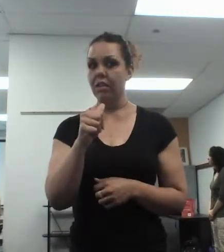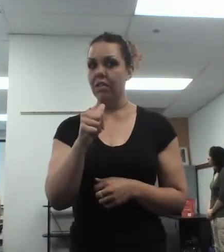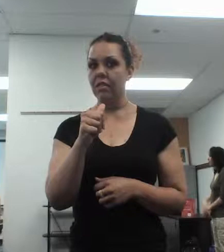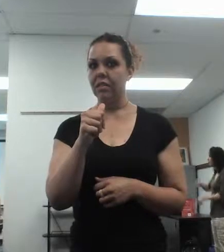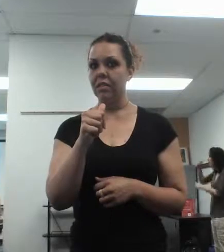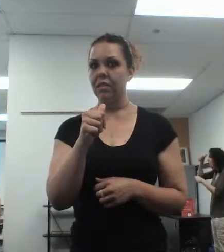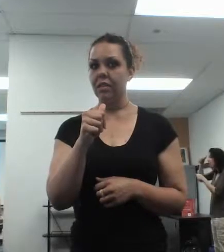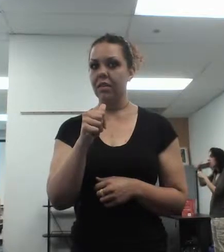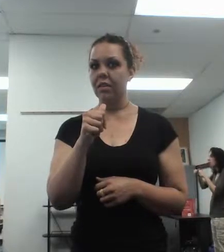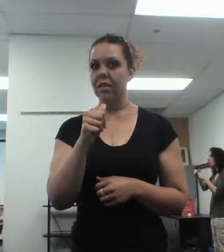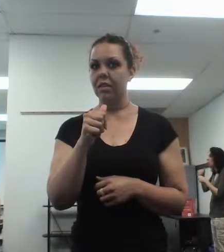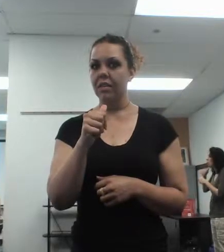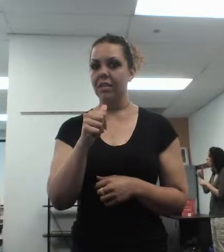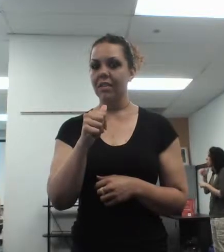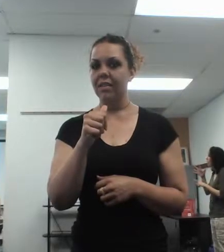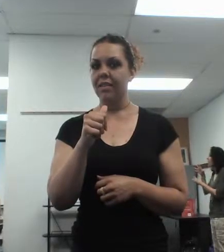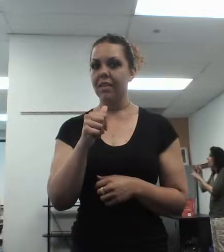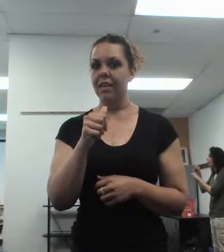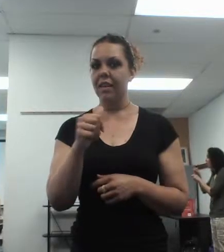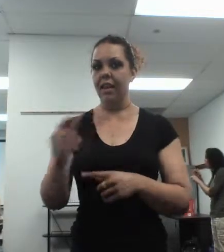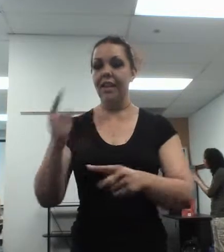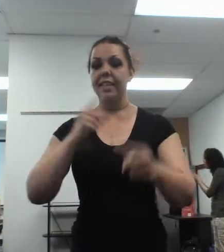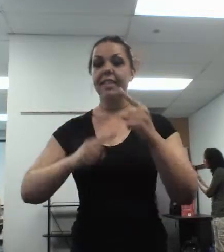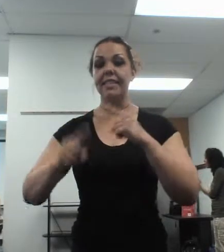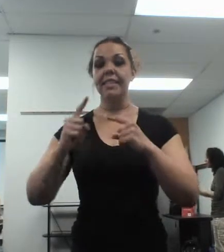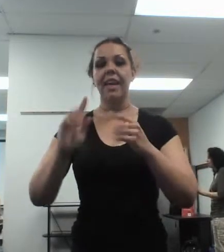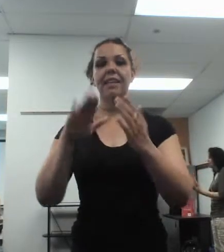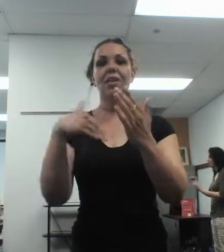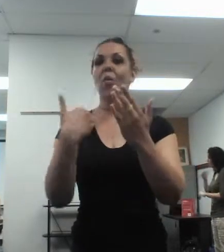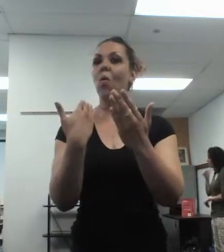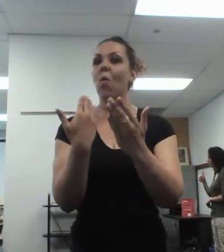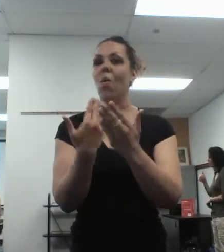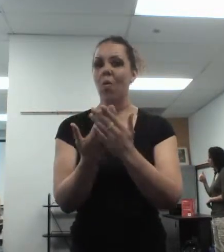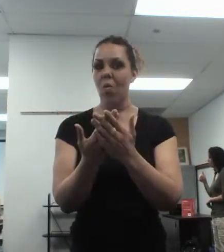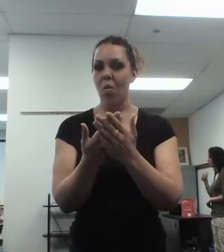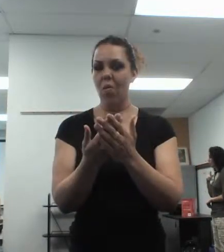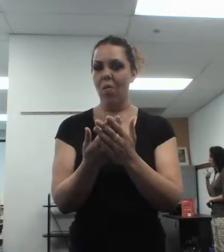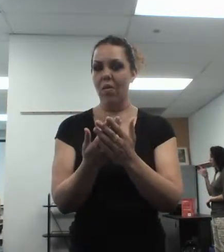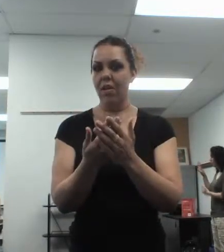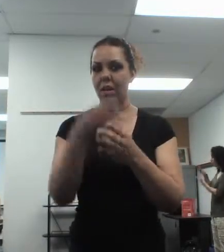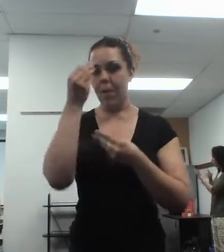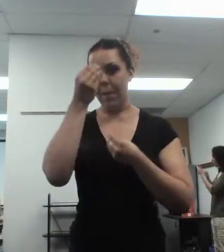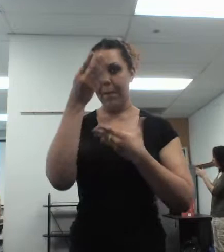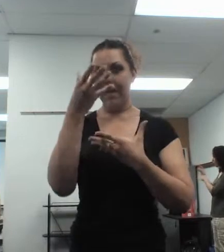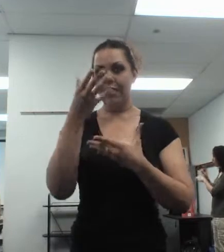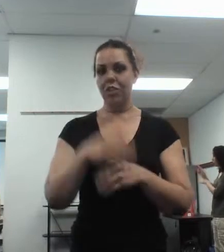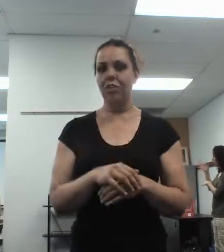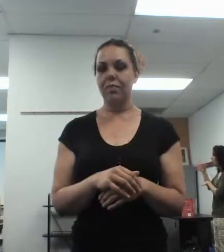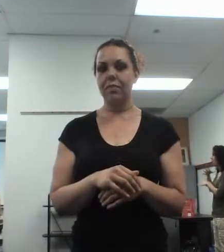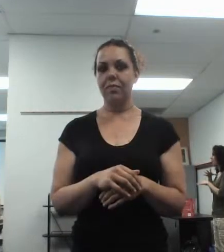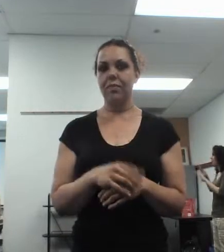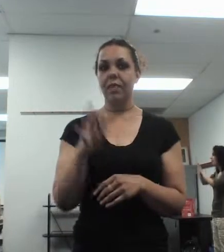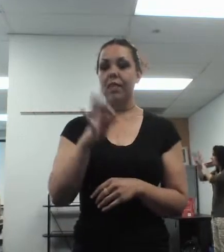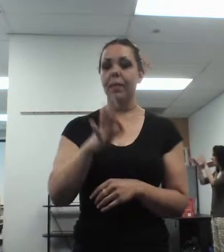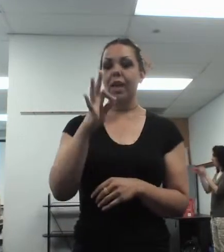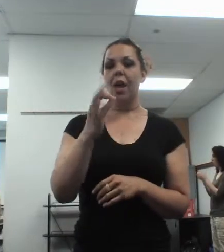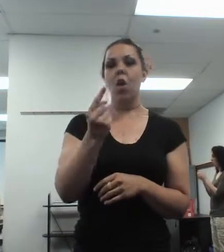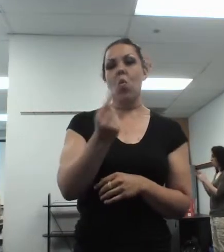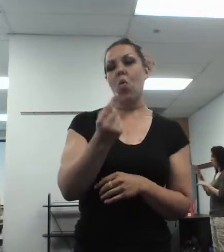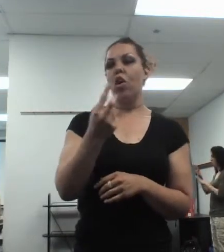single thing. This is kind of a holistic look. Pick out one or two examples, maybe, that's enough. When you get